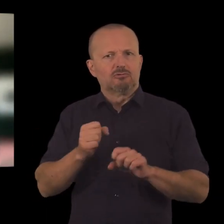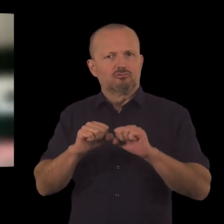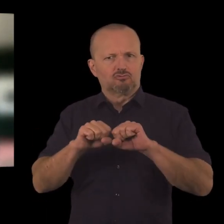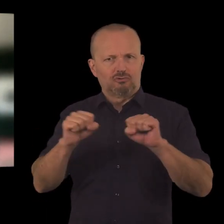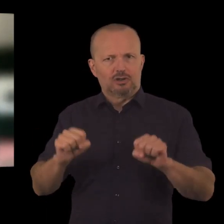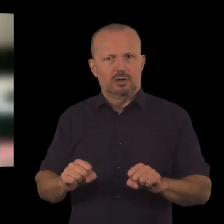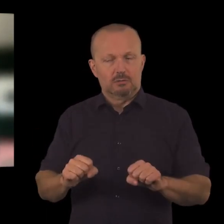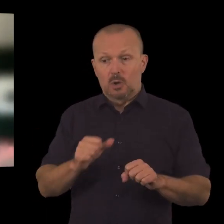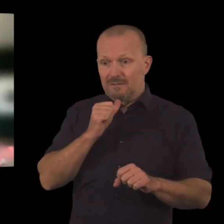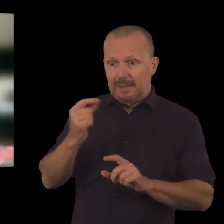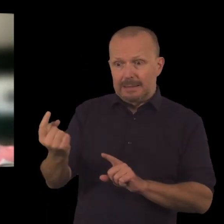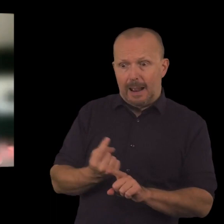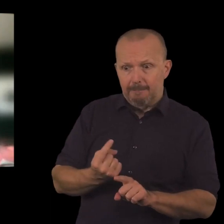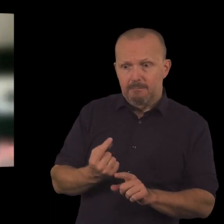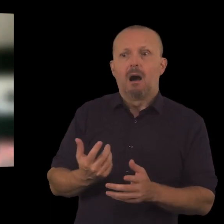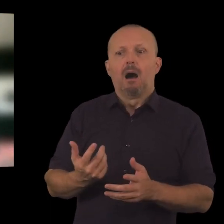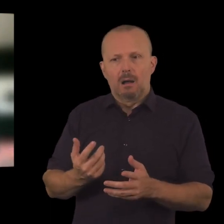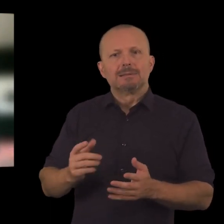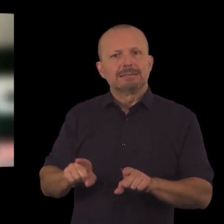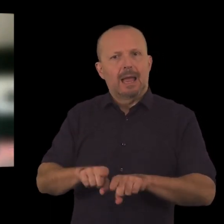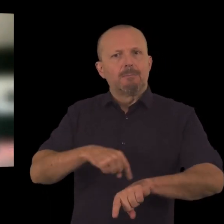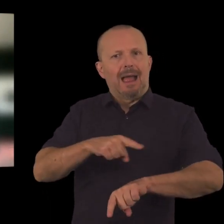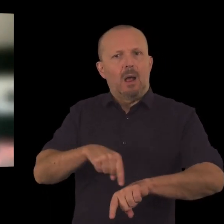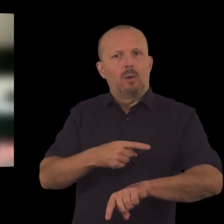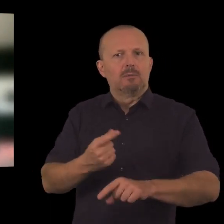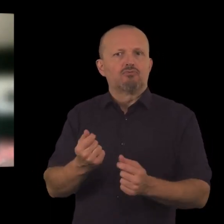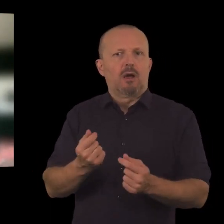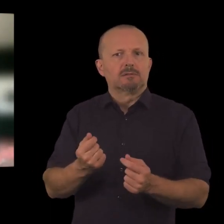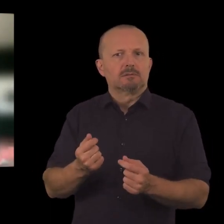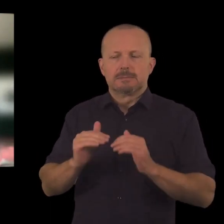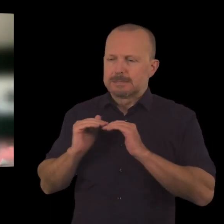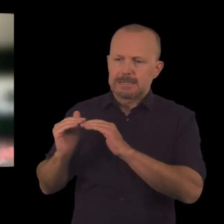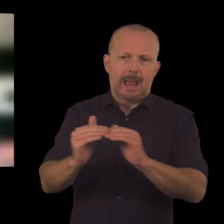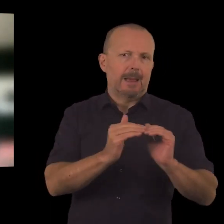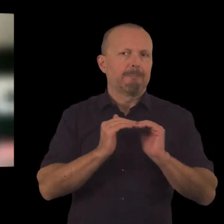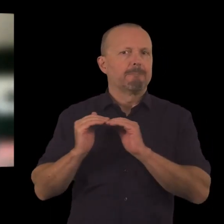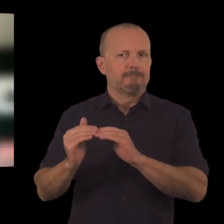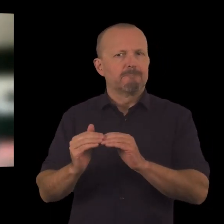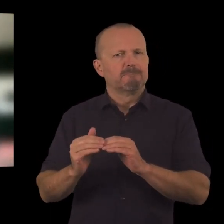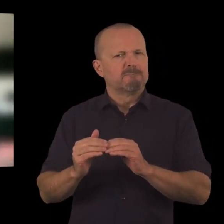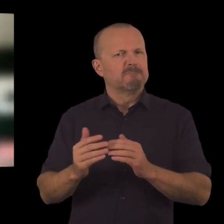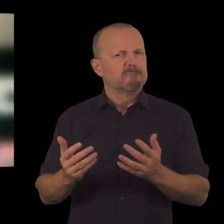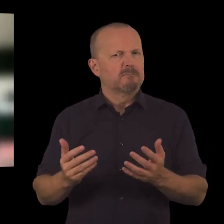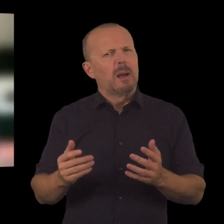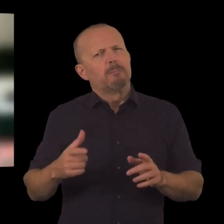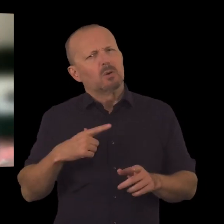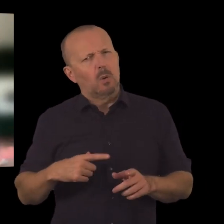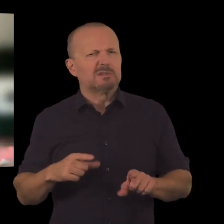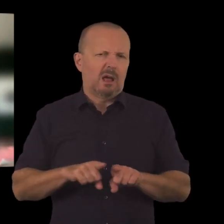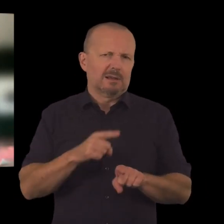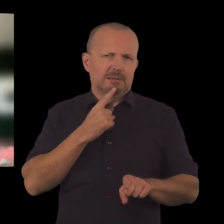a flat payment structure, so everyone in the group gets paid the same hourly rate when they're working.